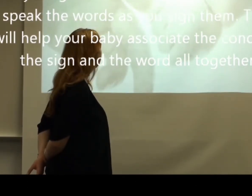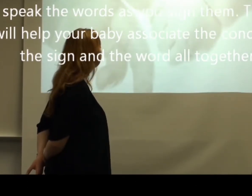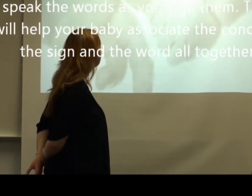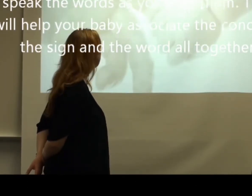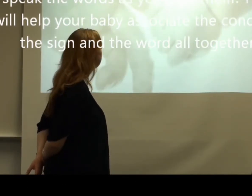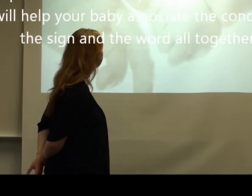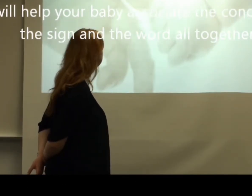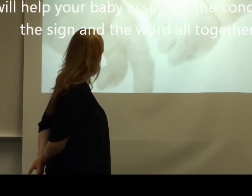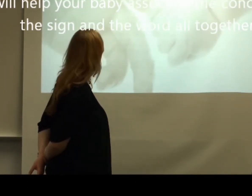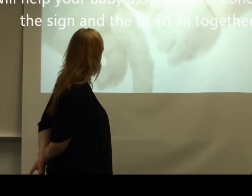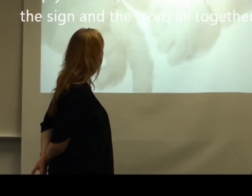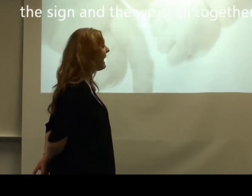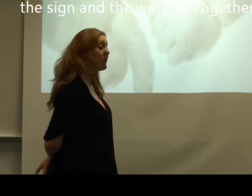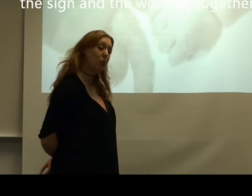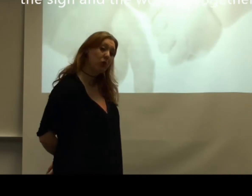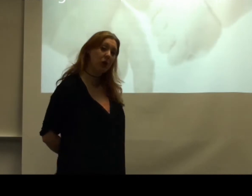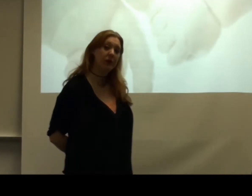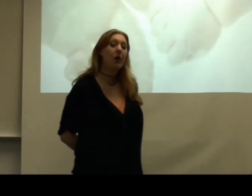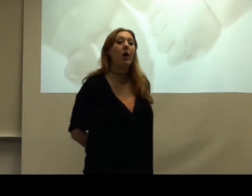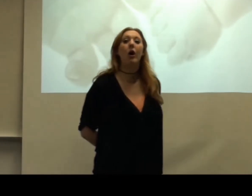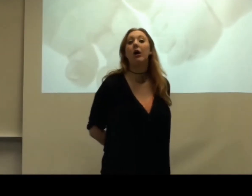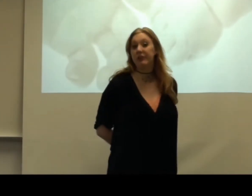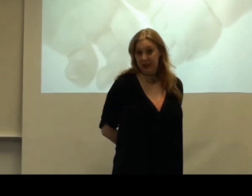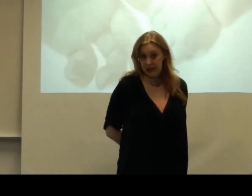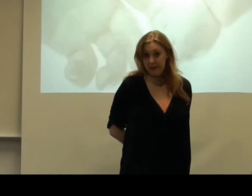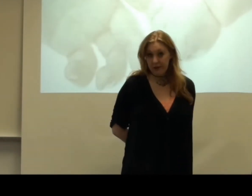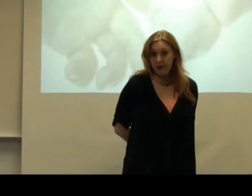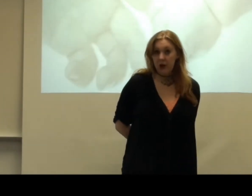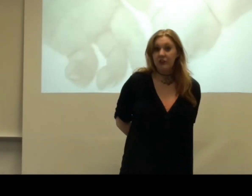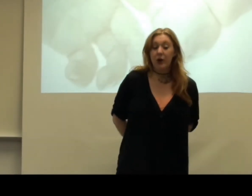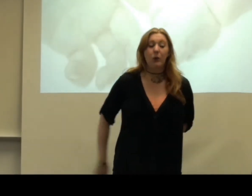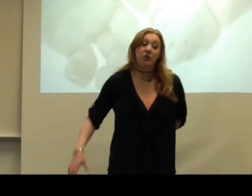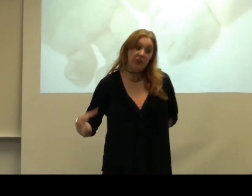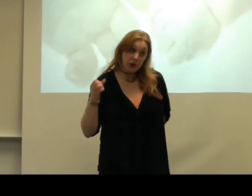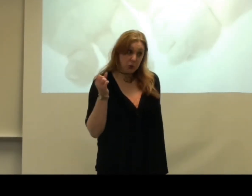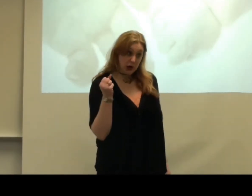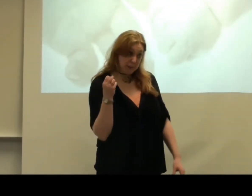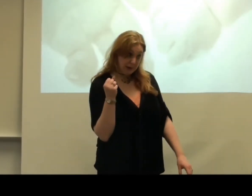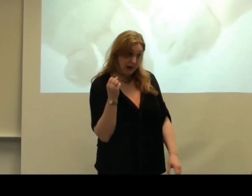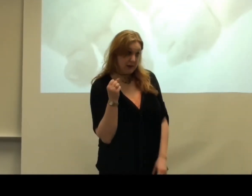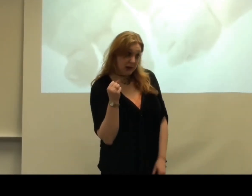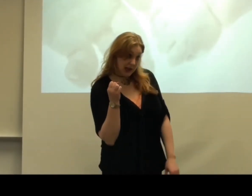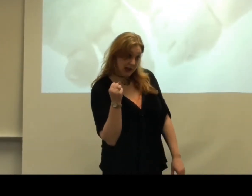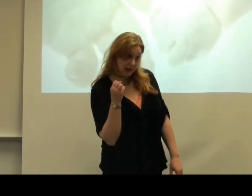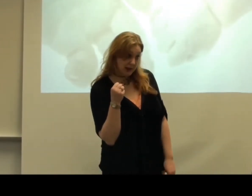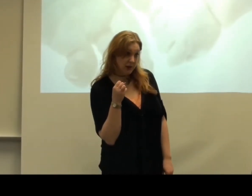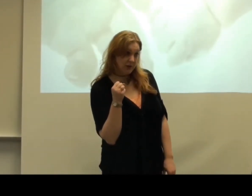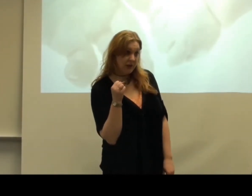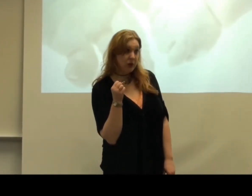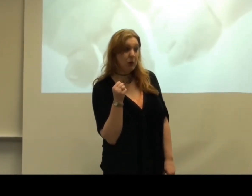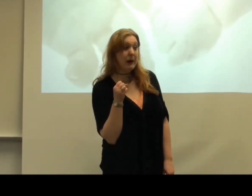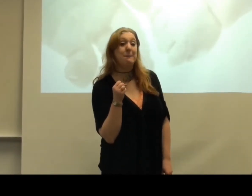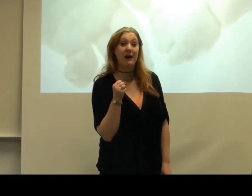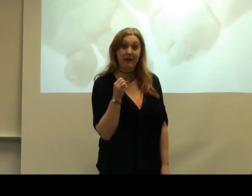associate the concept, the sign, and the word all together. So, do you want a bottle? Do you want a